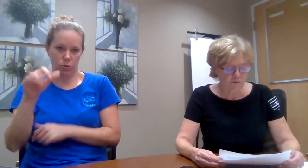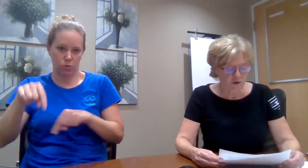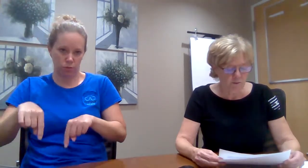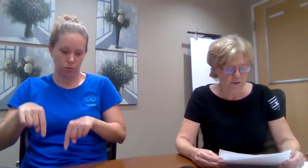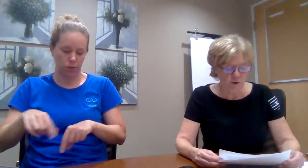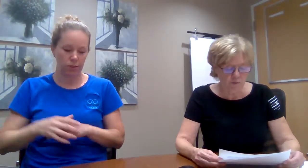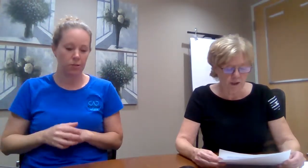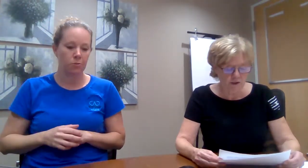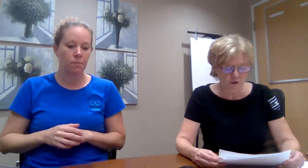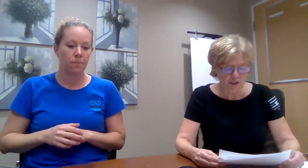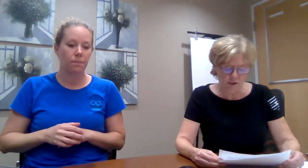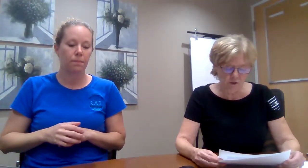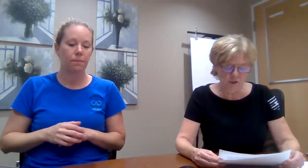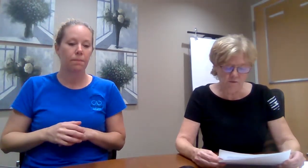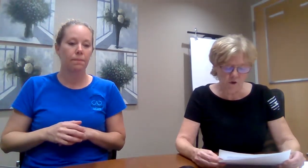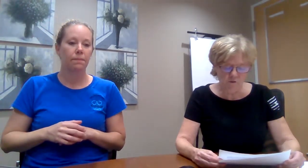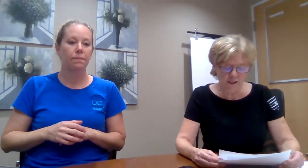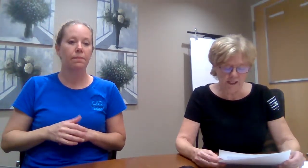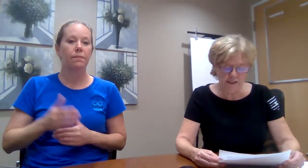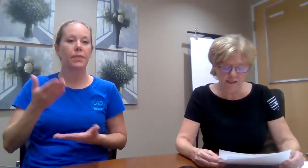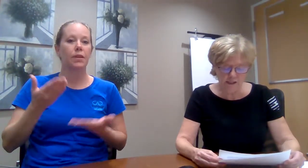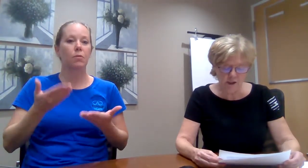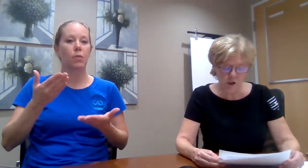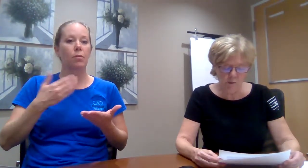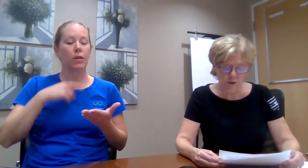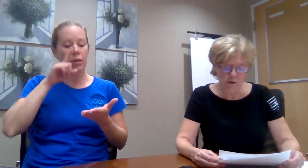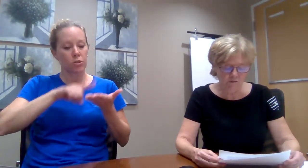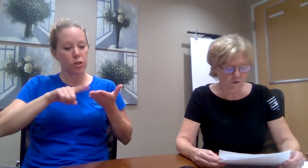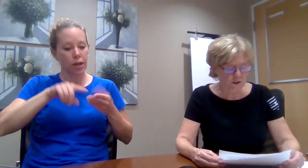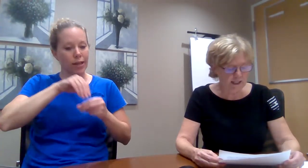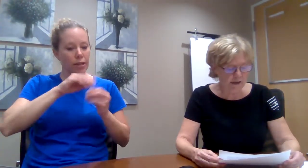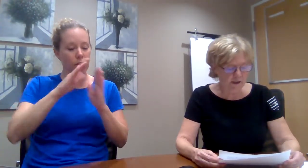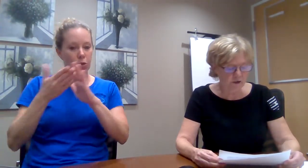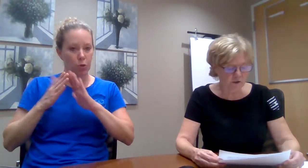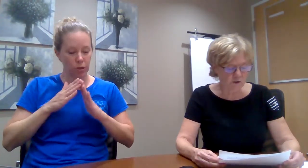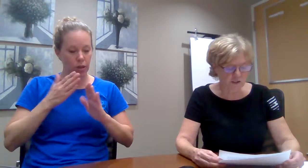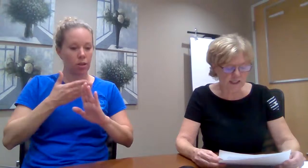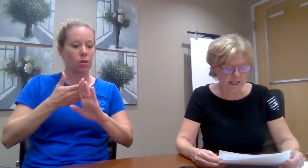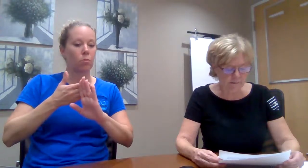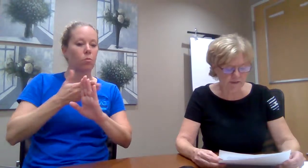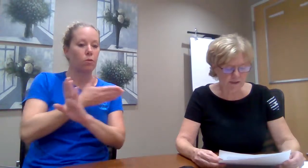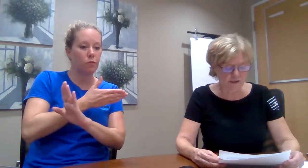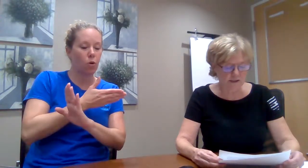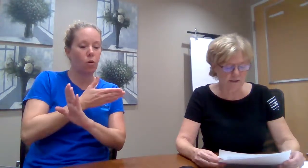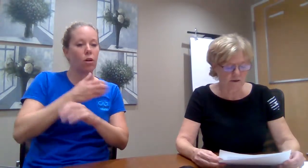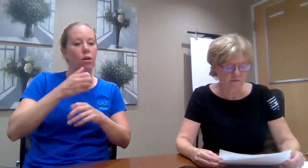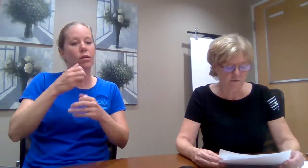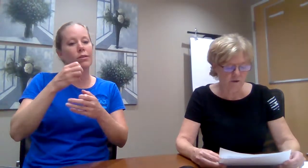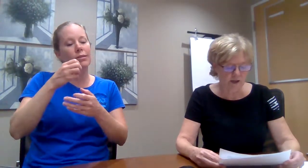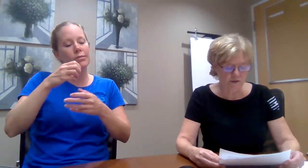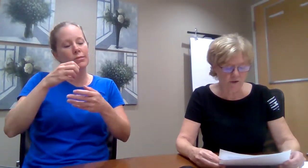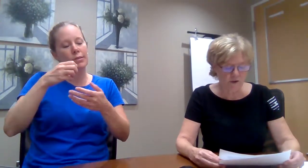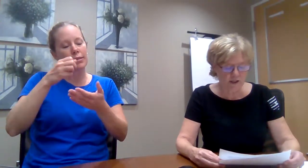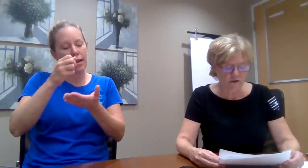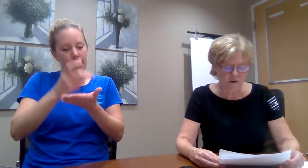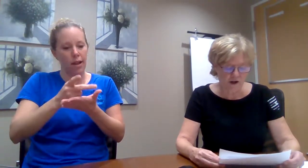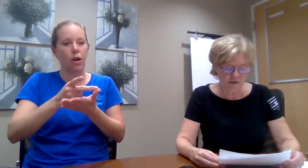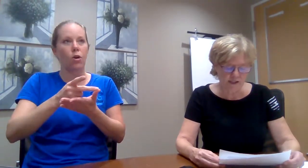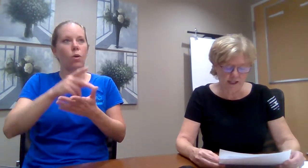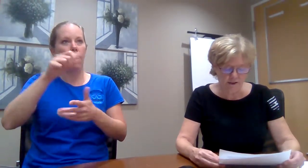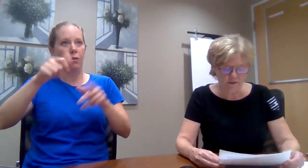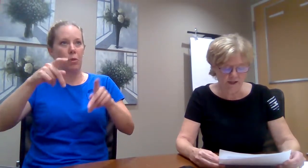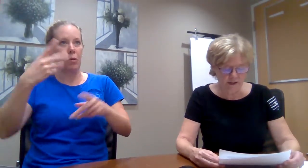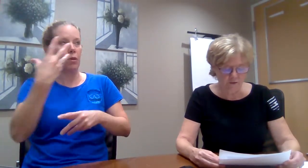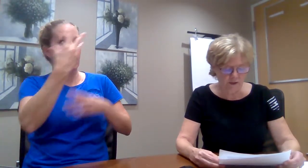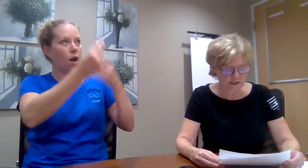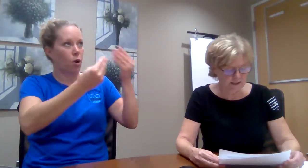would be preferable to monitor the increase of COVID cases in the community before allowing a short stay absence for other